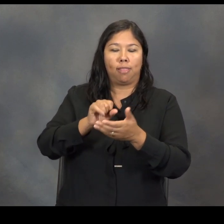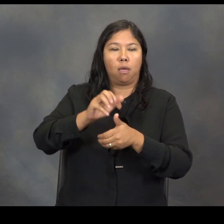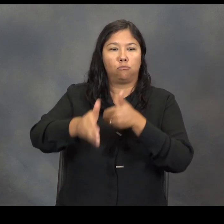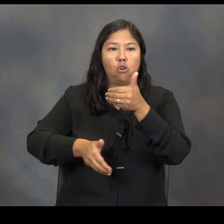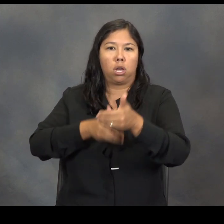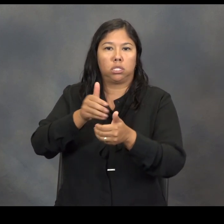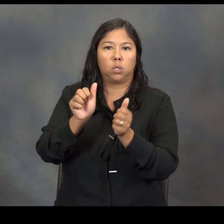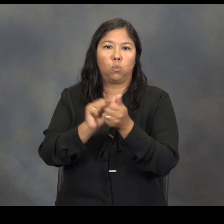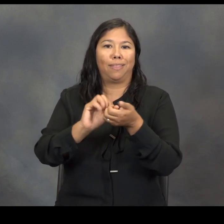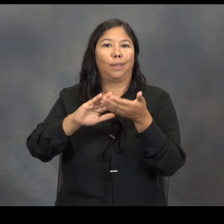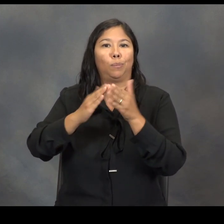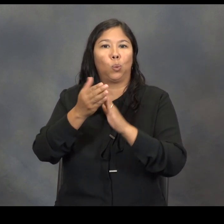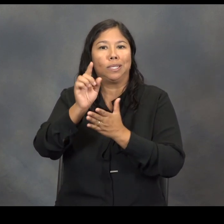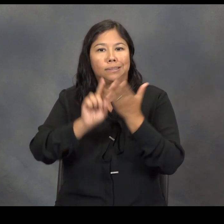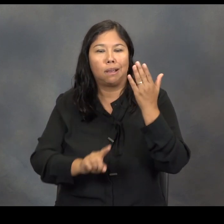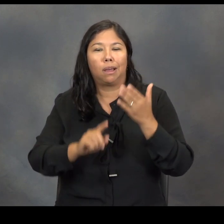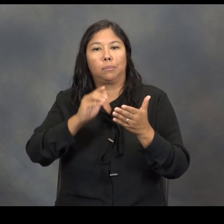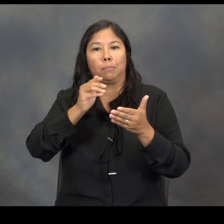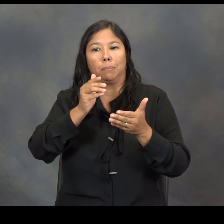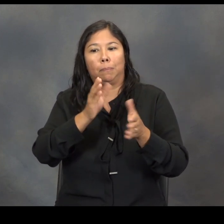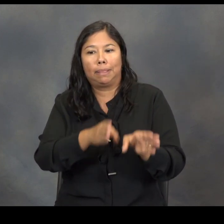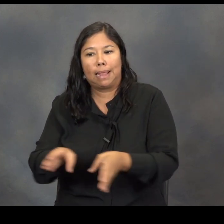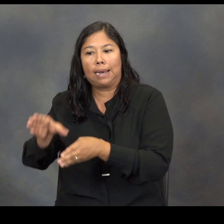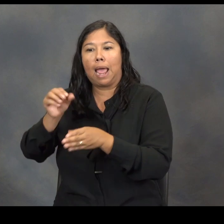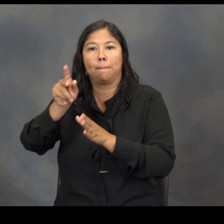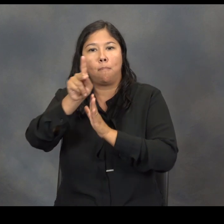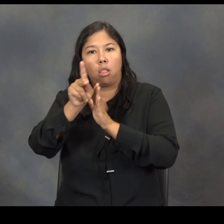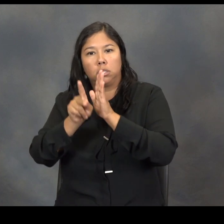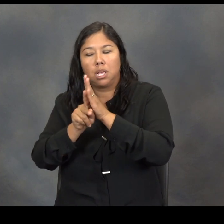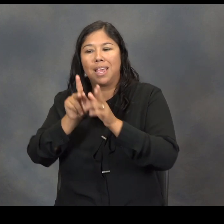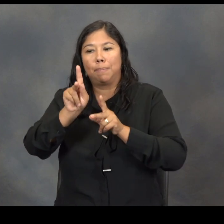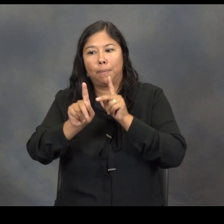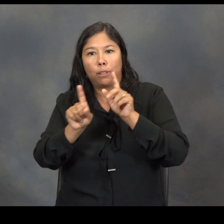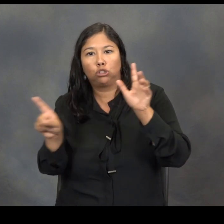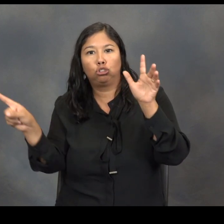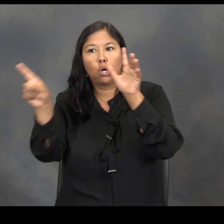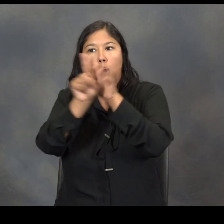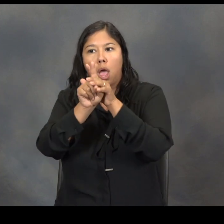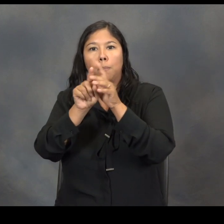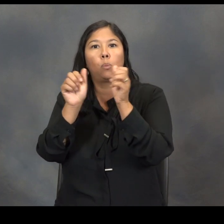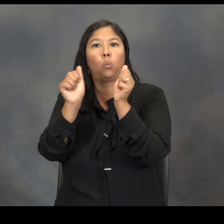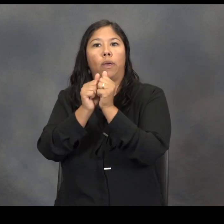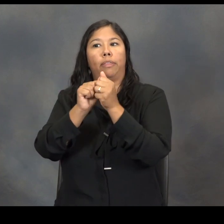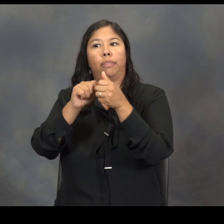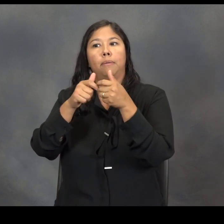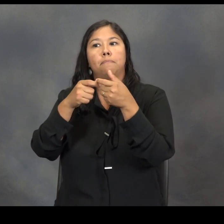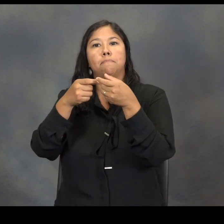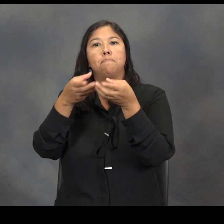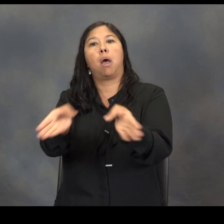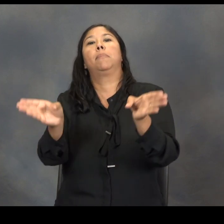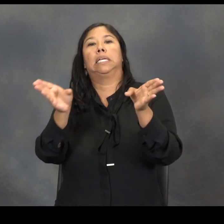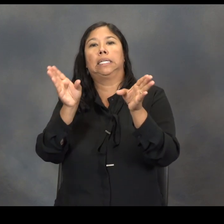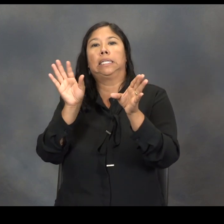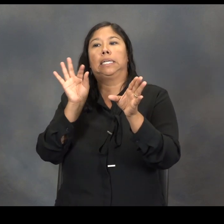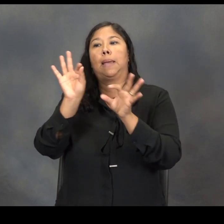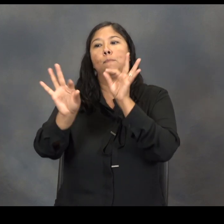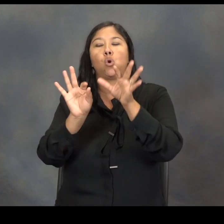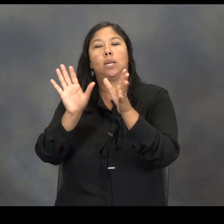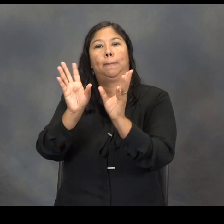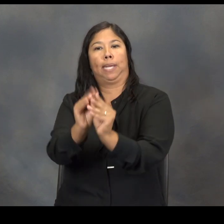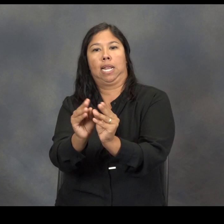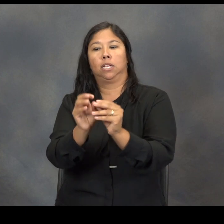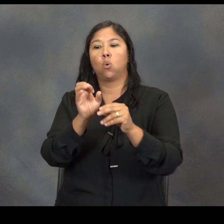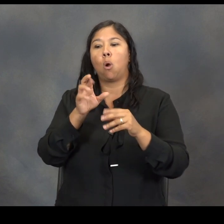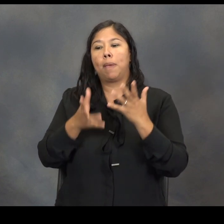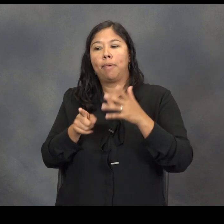to community design, planning, and policy. Folks showing up at public input meetings, folks, you know, writing letters and talking